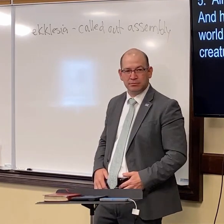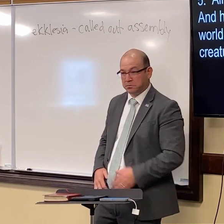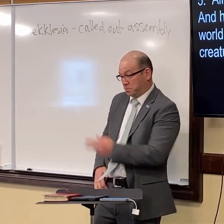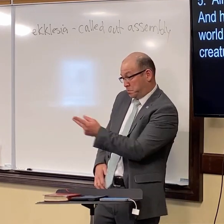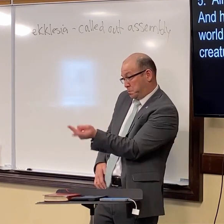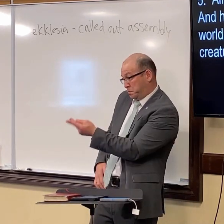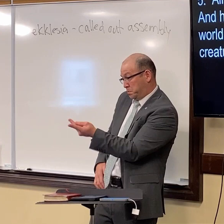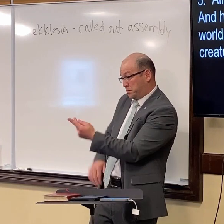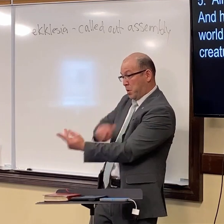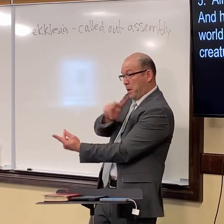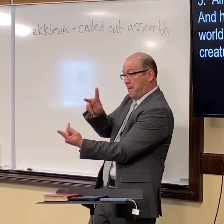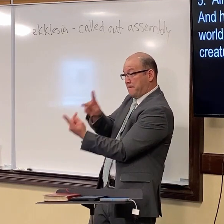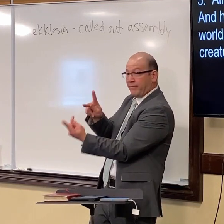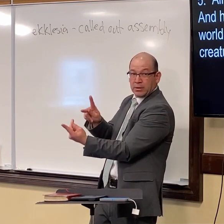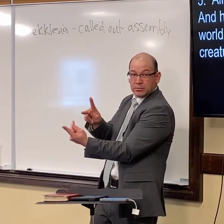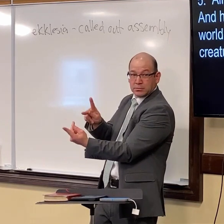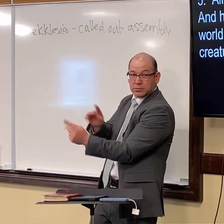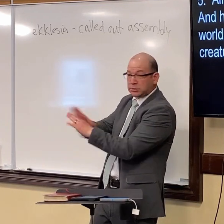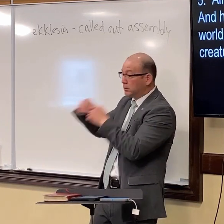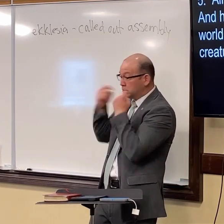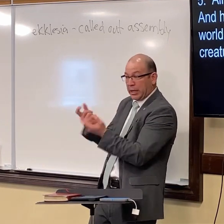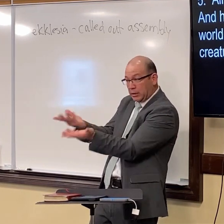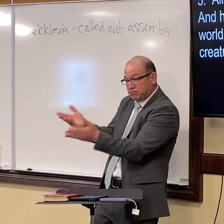Satan began working on Adam and Eve.